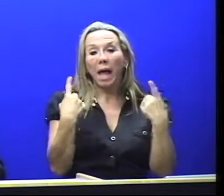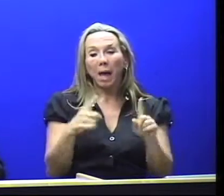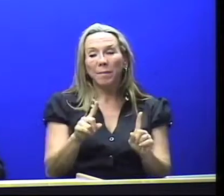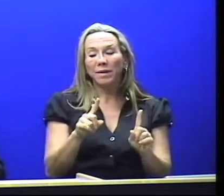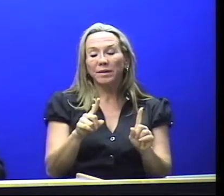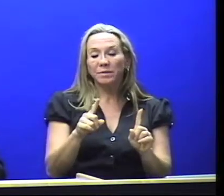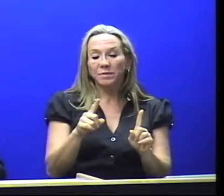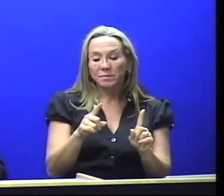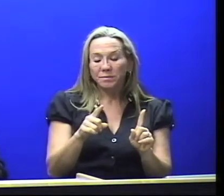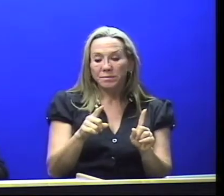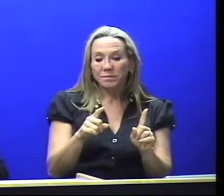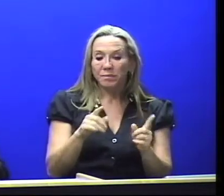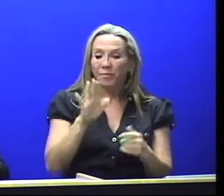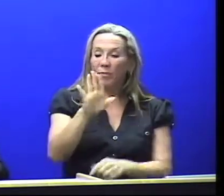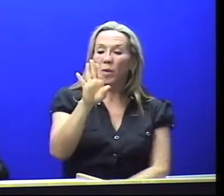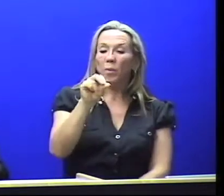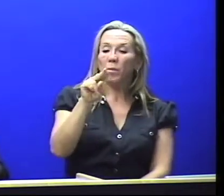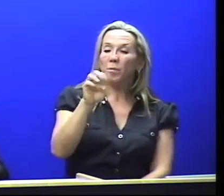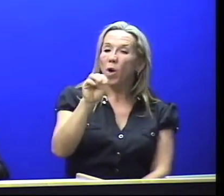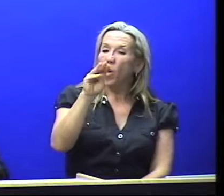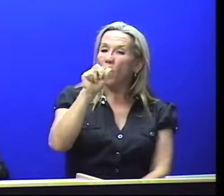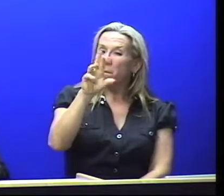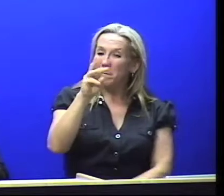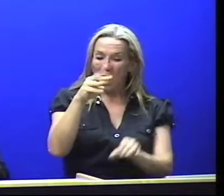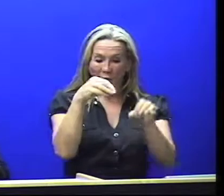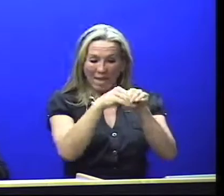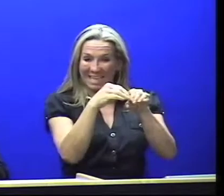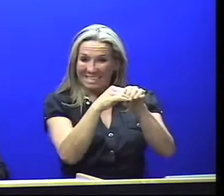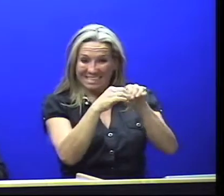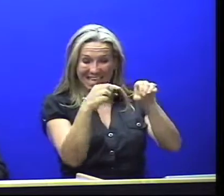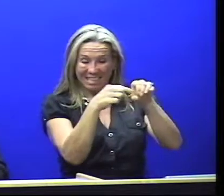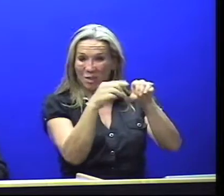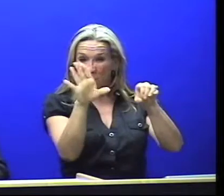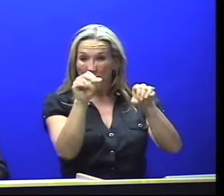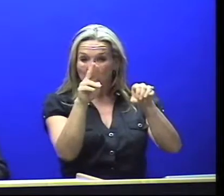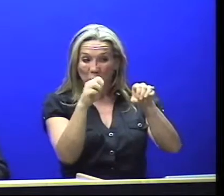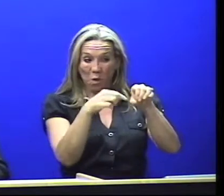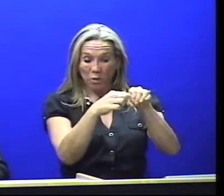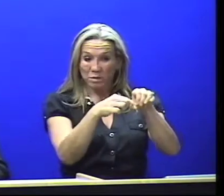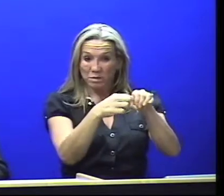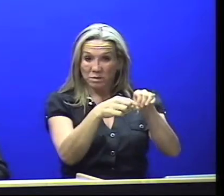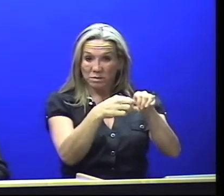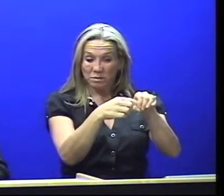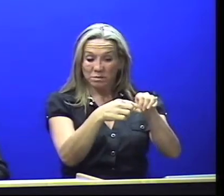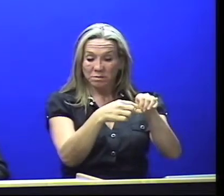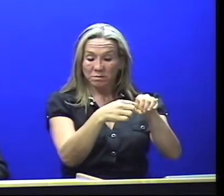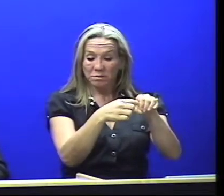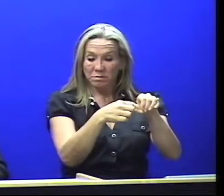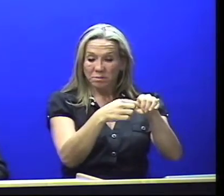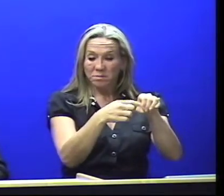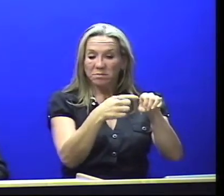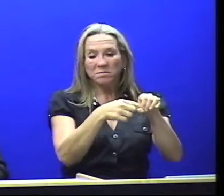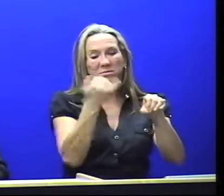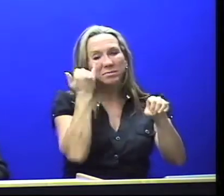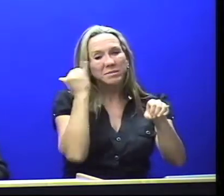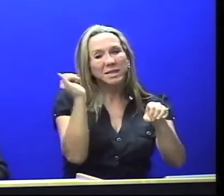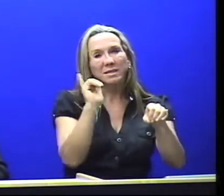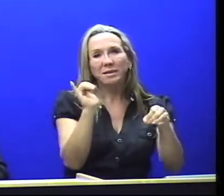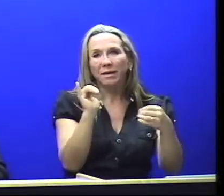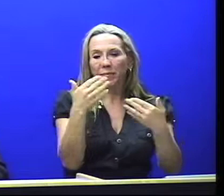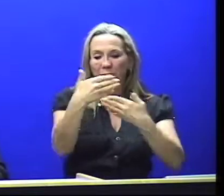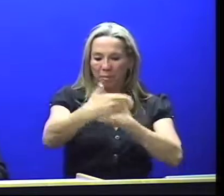bone marrow cavity inside your bones is like a